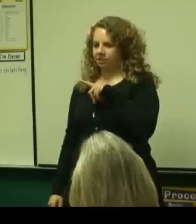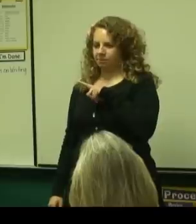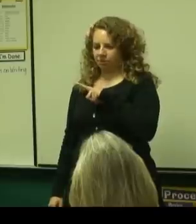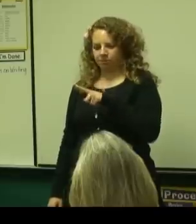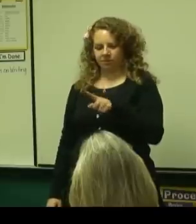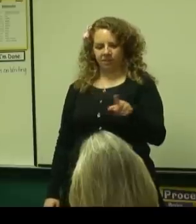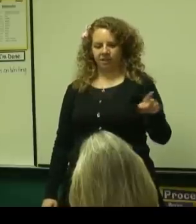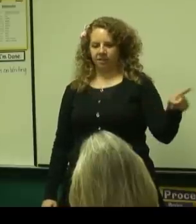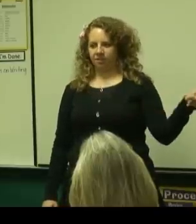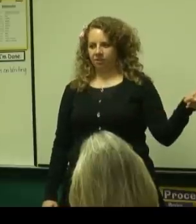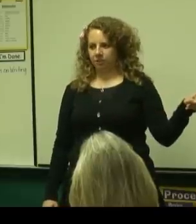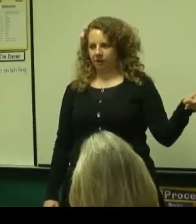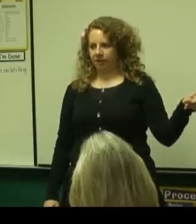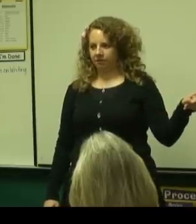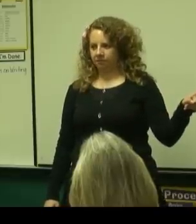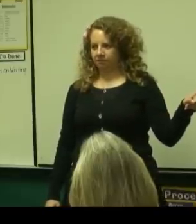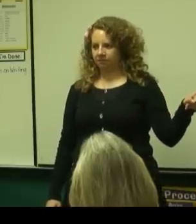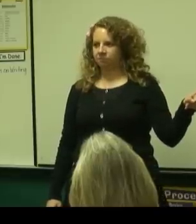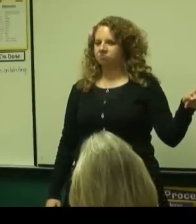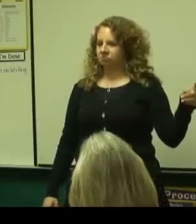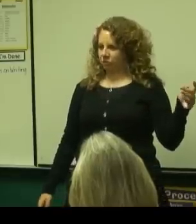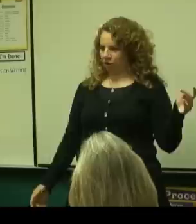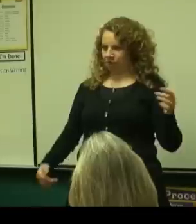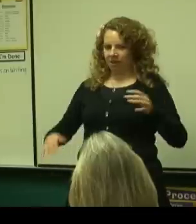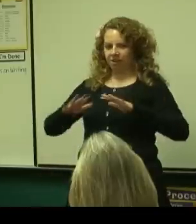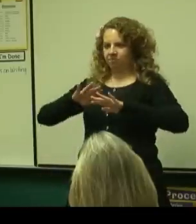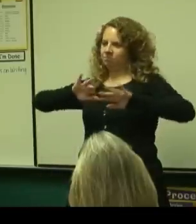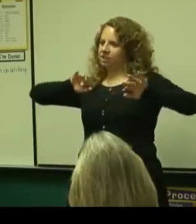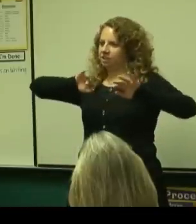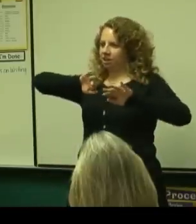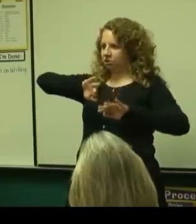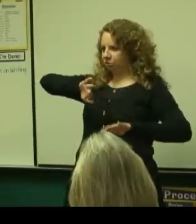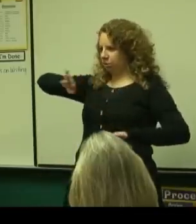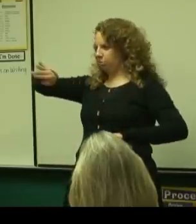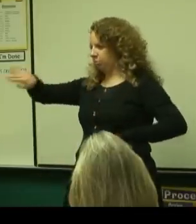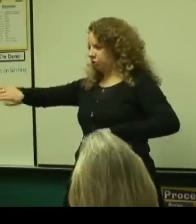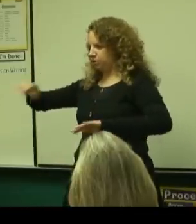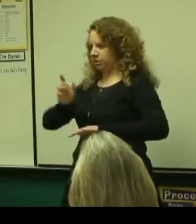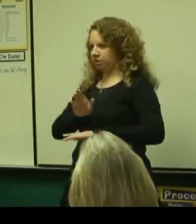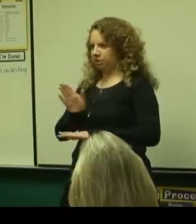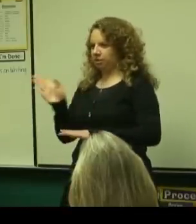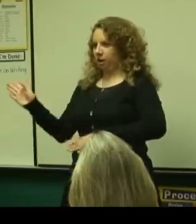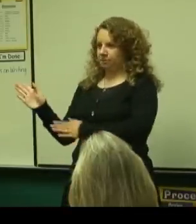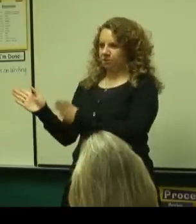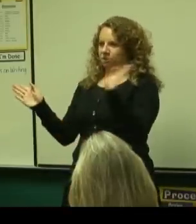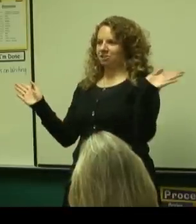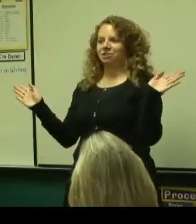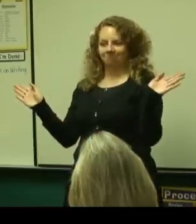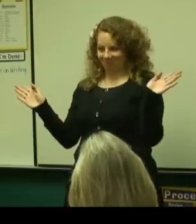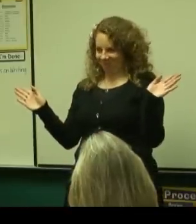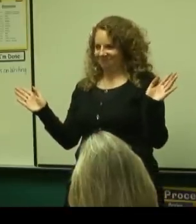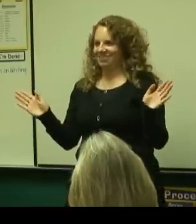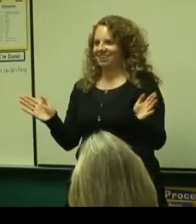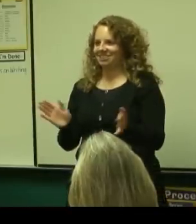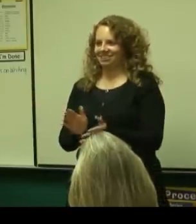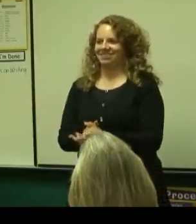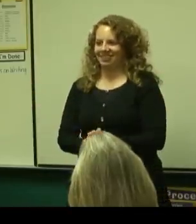left-handed person will sign it this way. So anything that I do, it would just be the opposite direction. Yes.